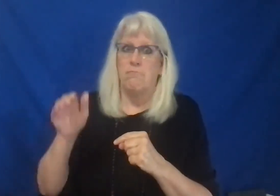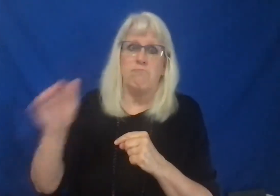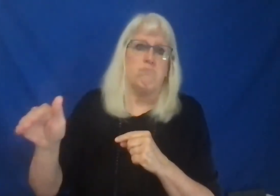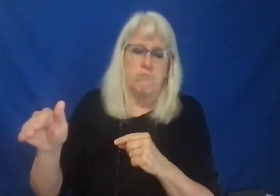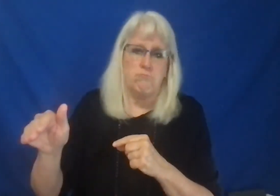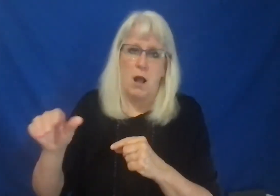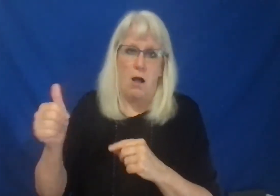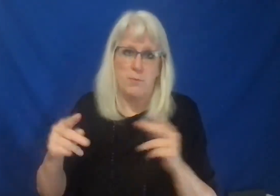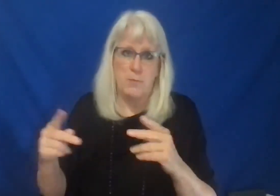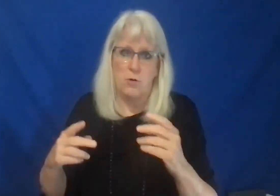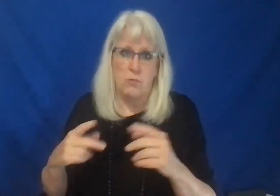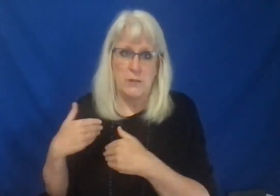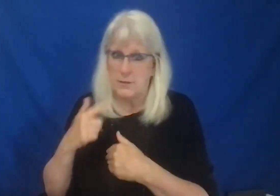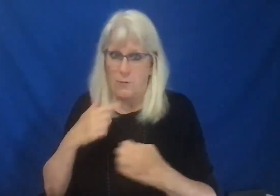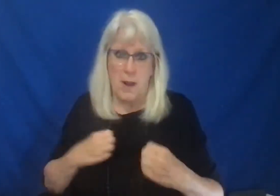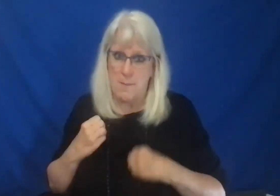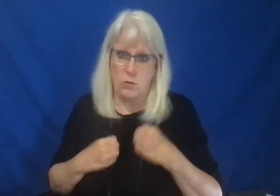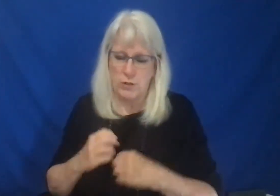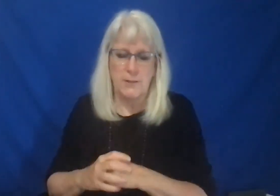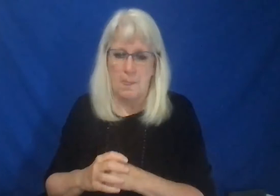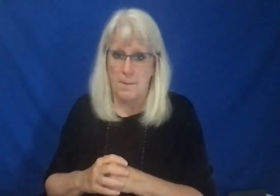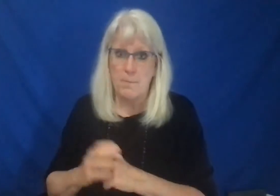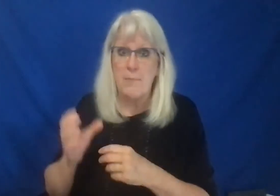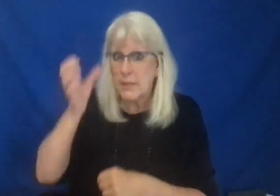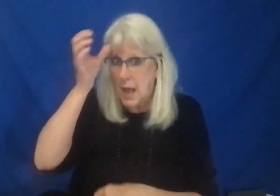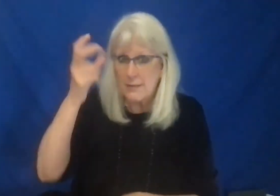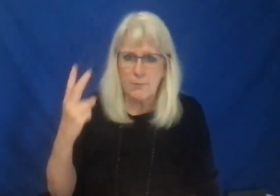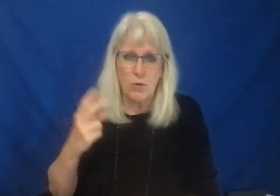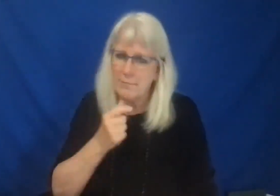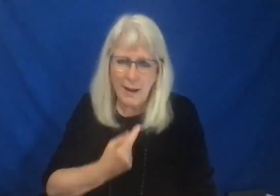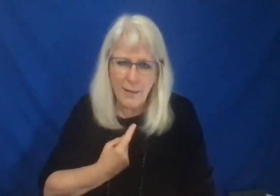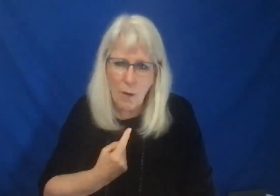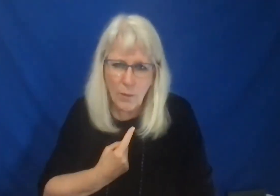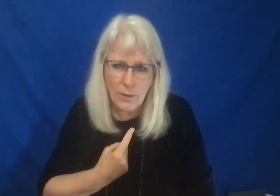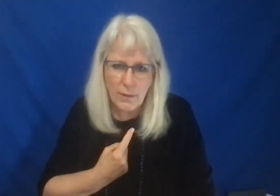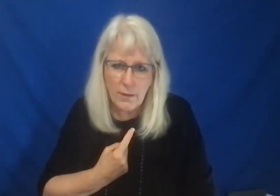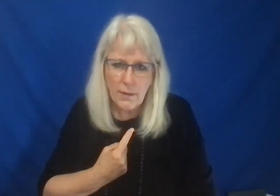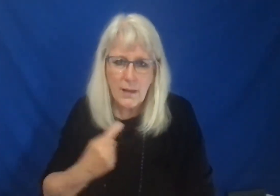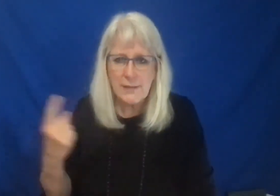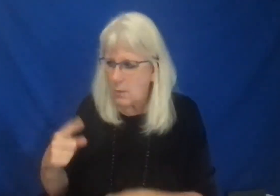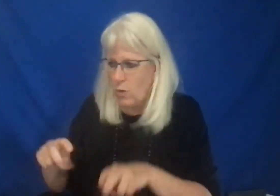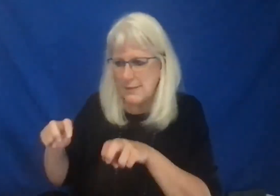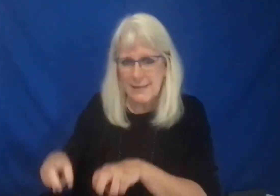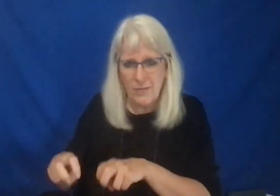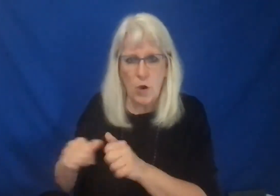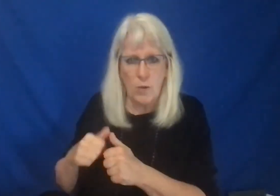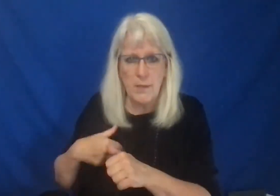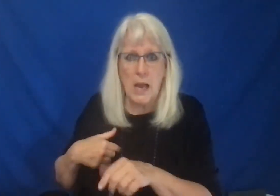me. But number 2, concept 2, I knew I wasn't alone, because there was someone sitting with me. And